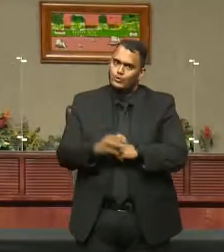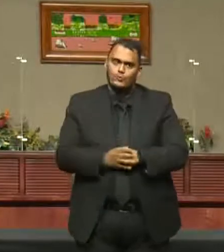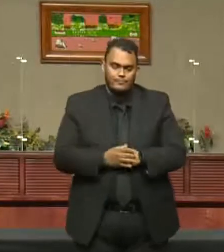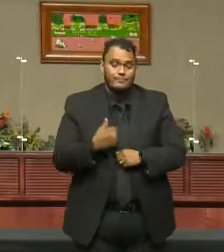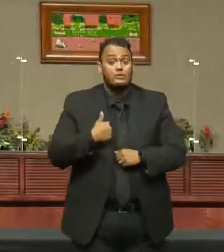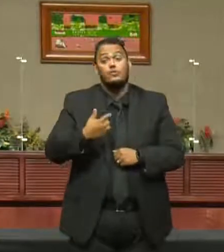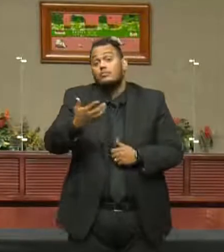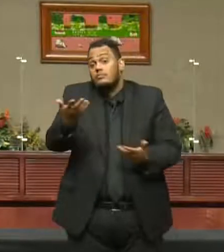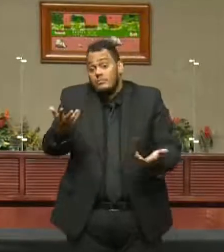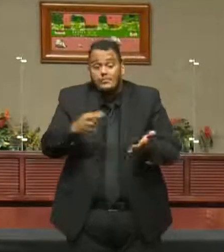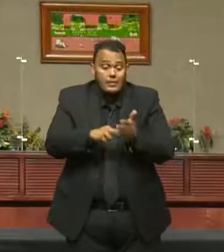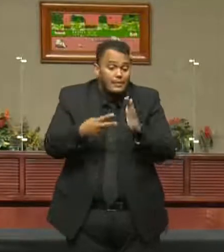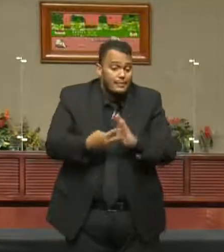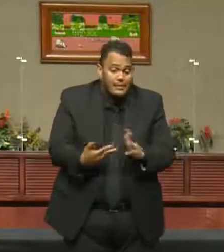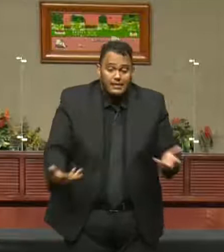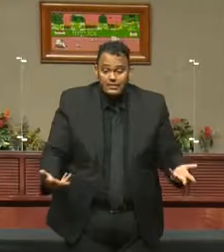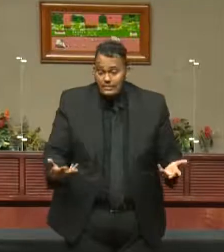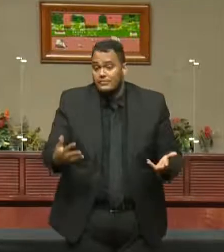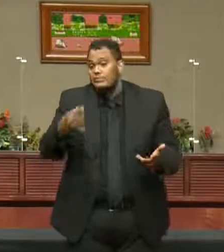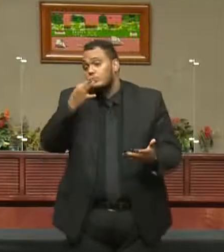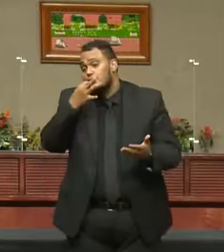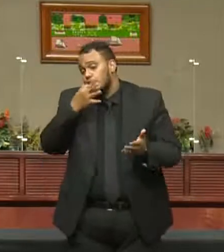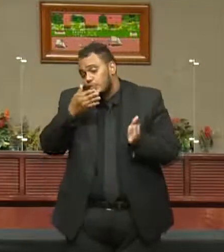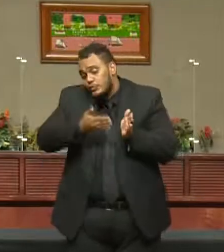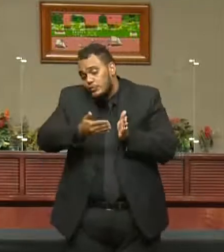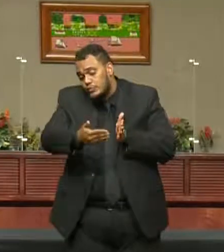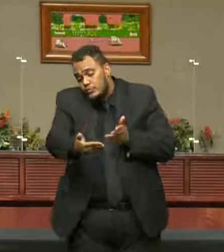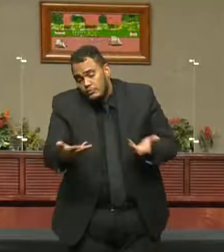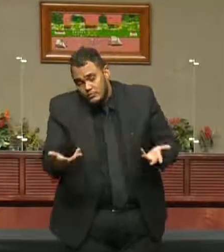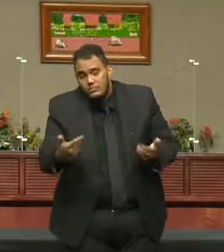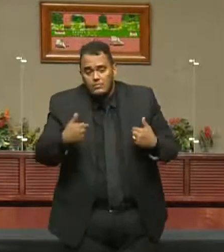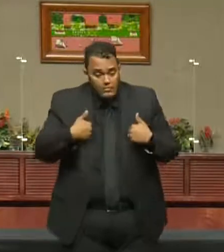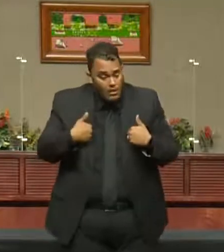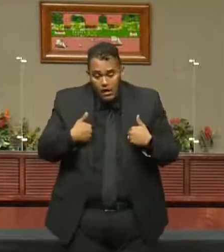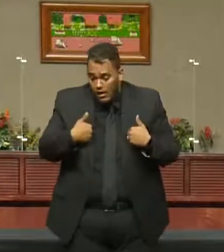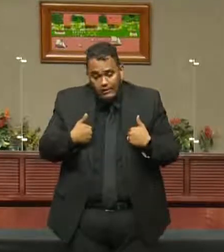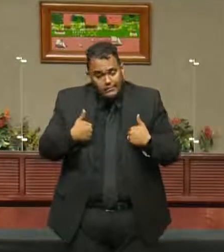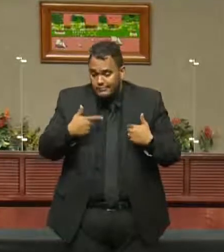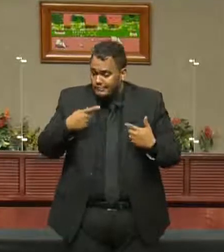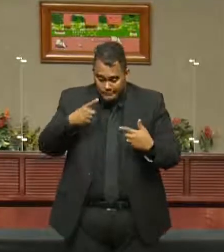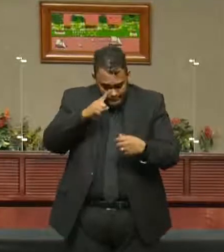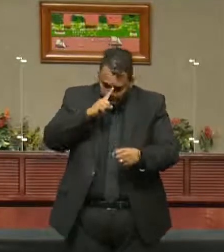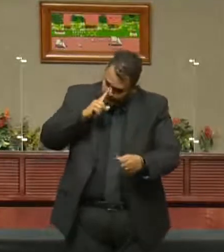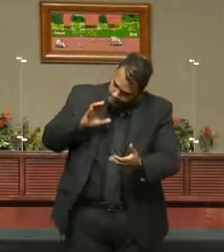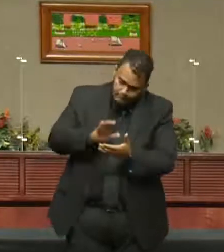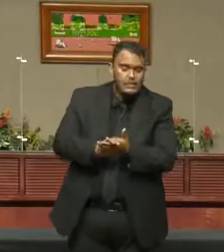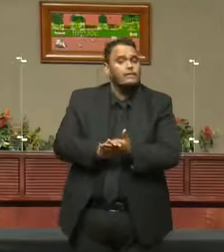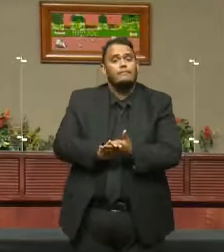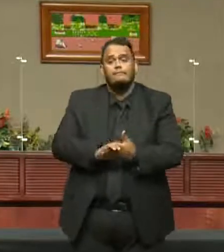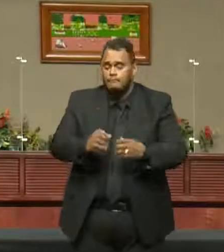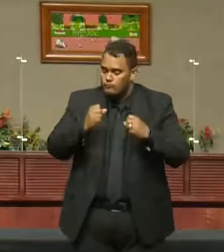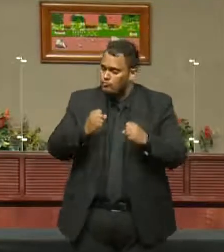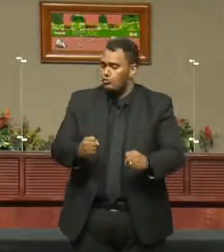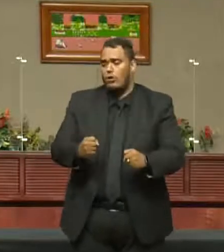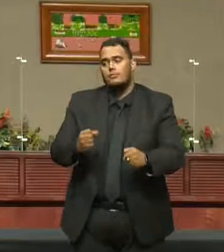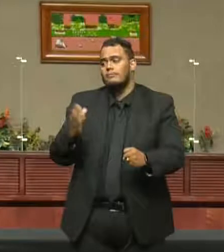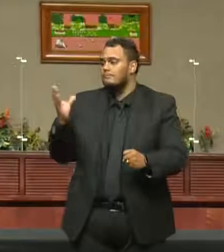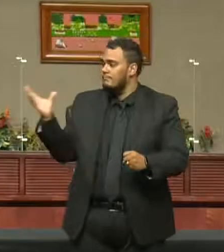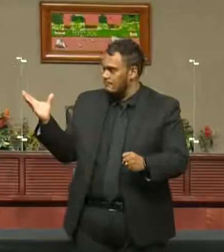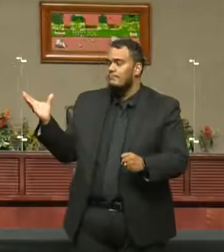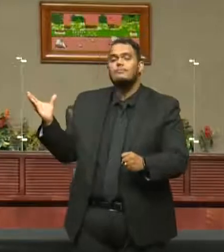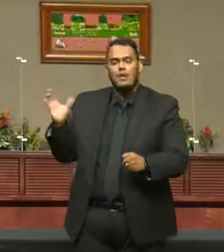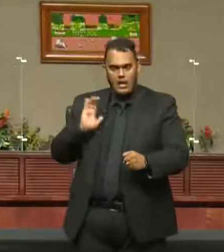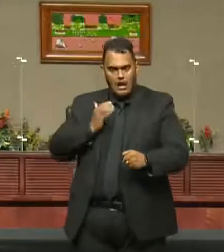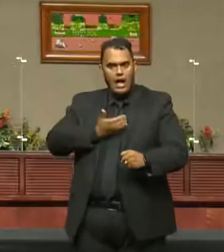am confident, as is you've heard from Dr. Pino, that our supply is increasing. So that's the good news.